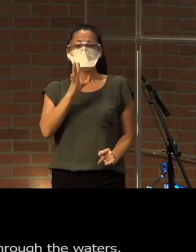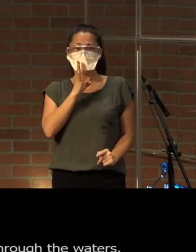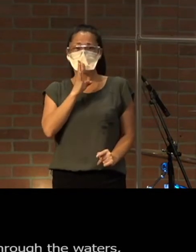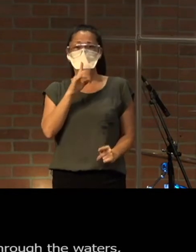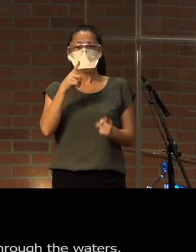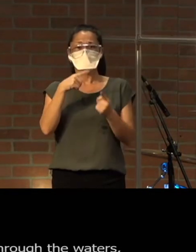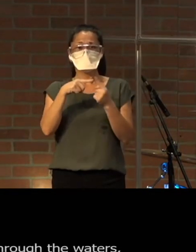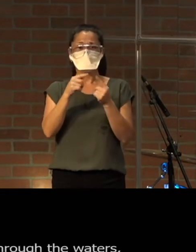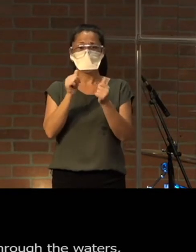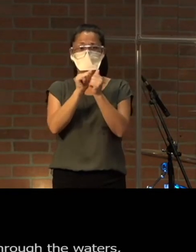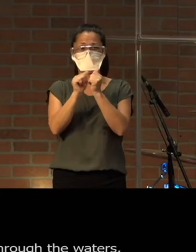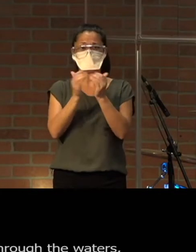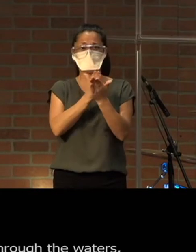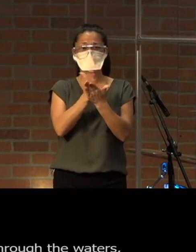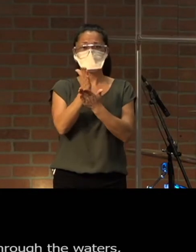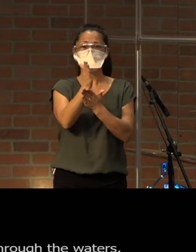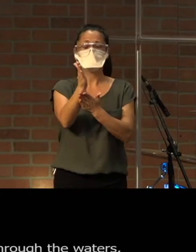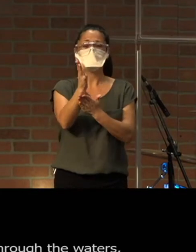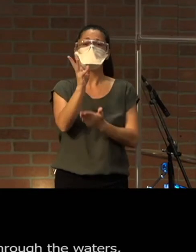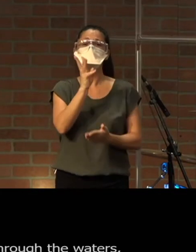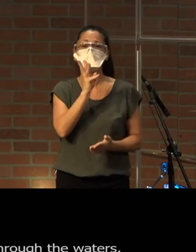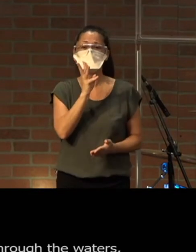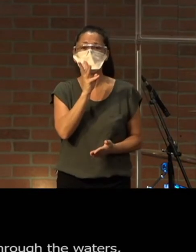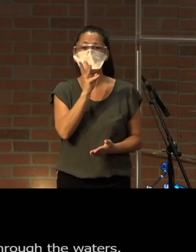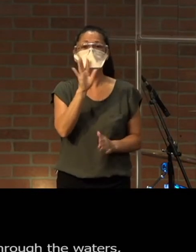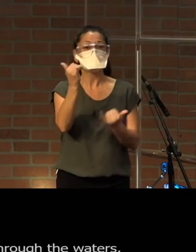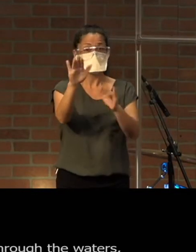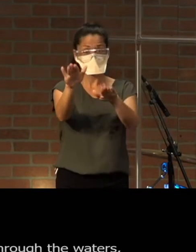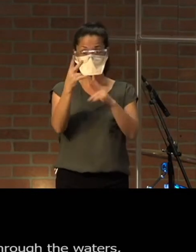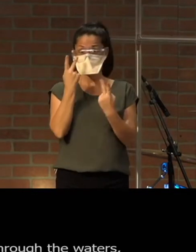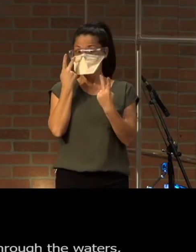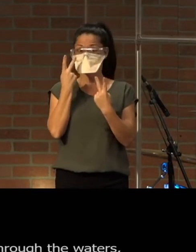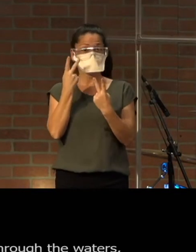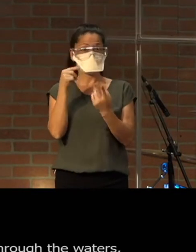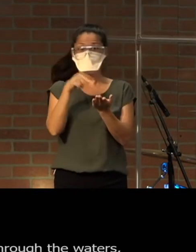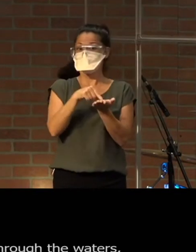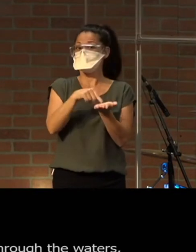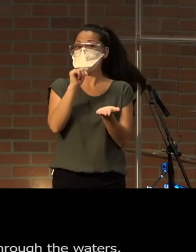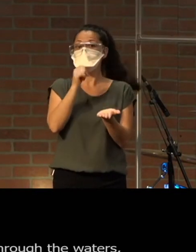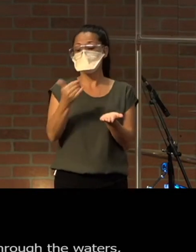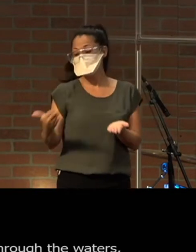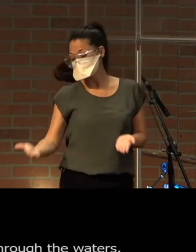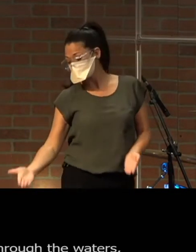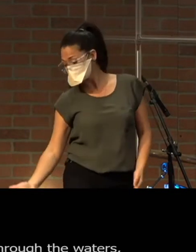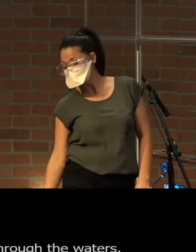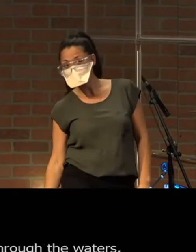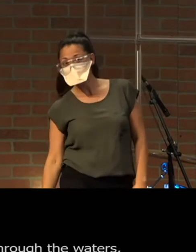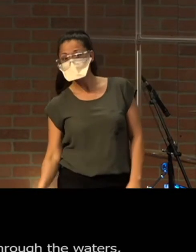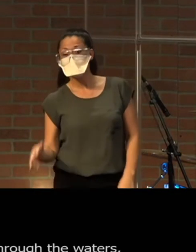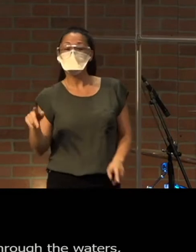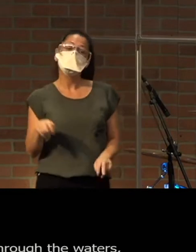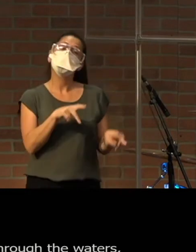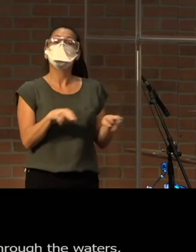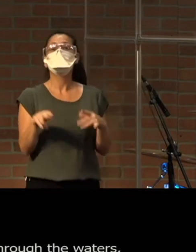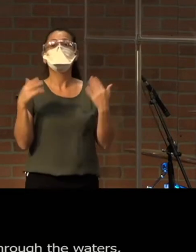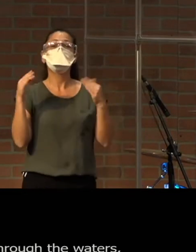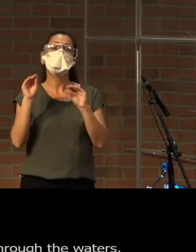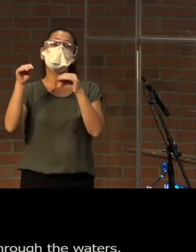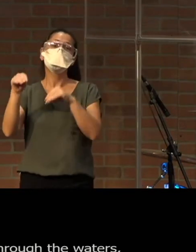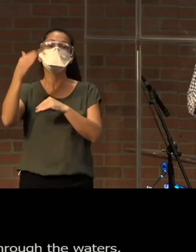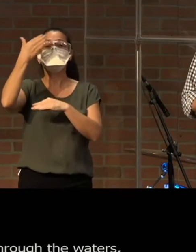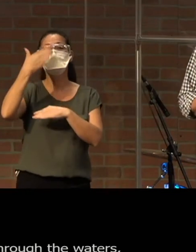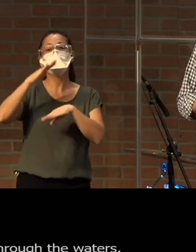you pass through the waters. Now look, this is not ankle deep, frolicking in the ocean